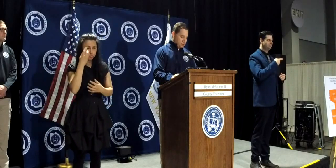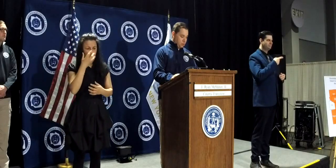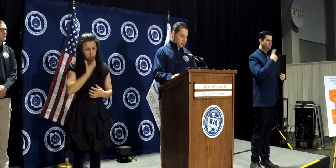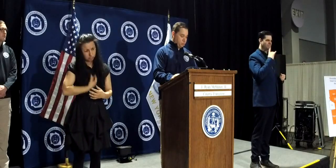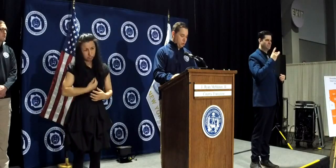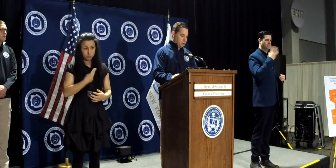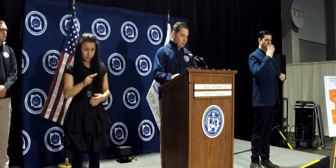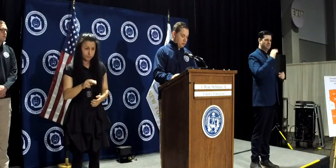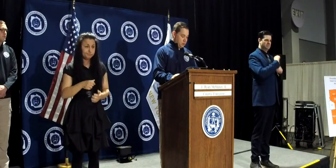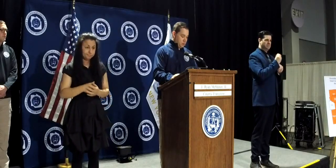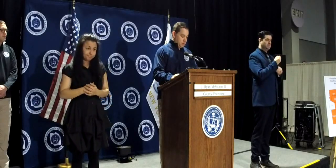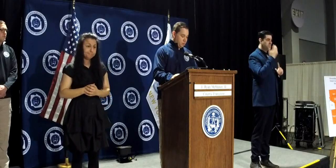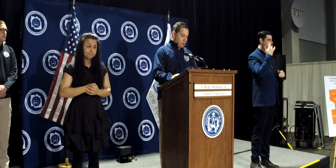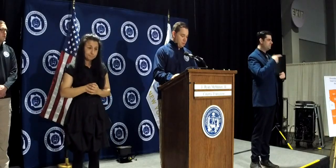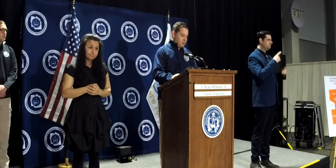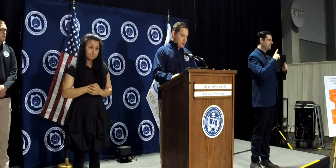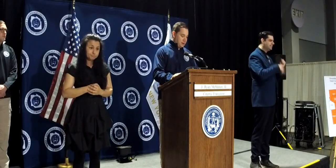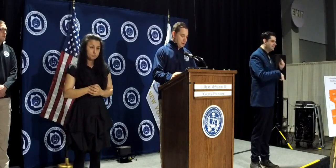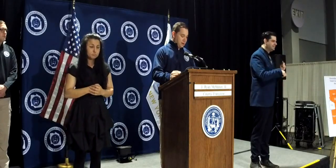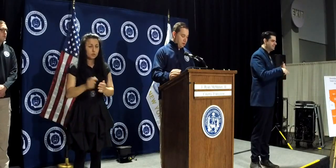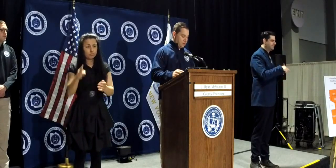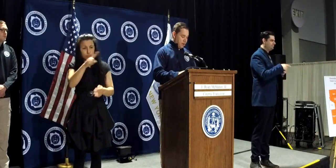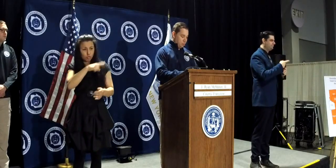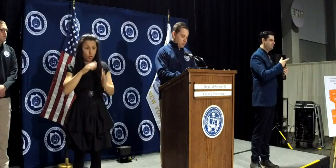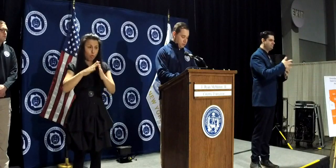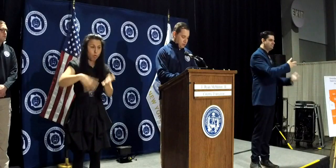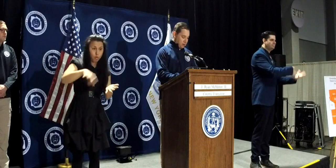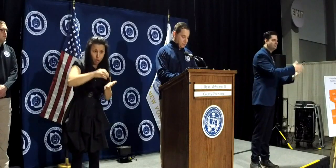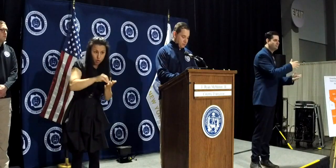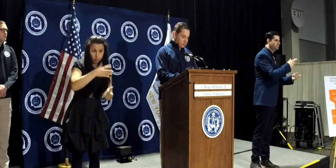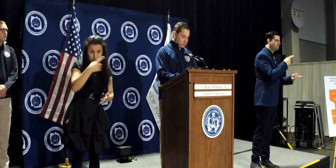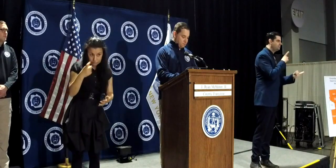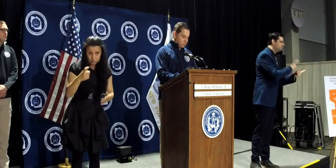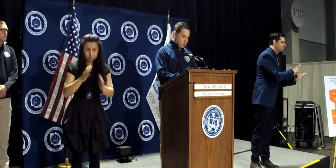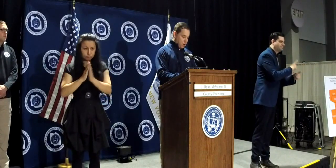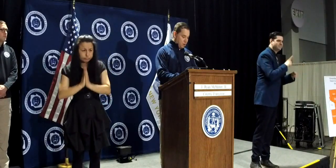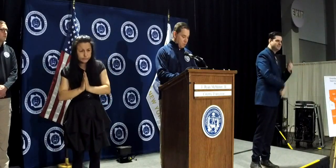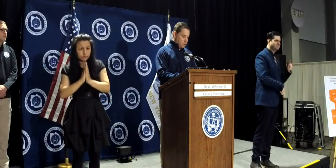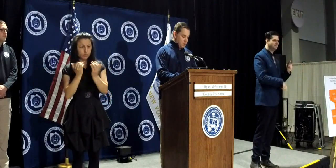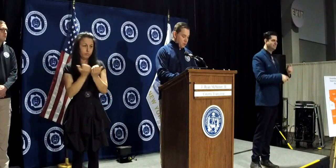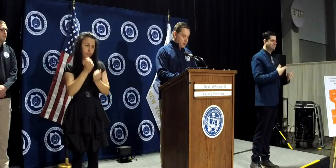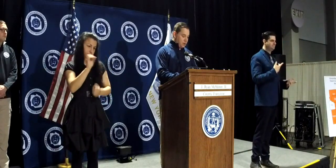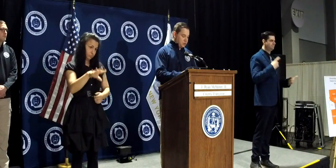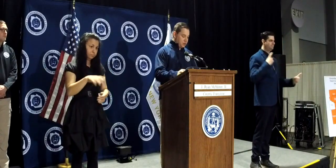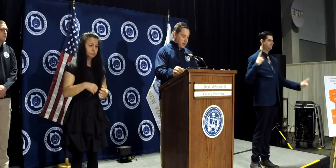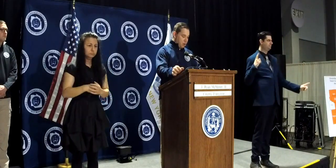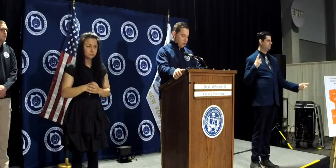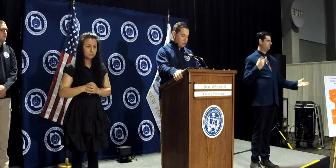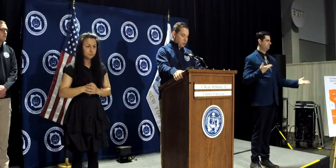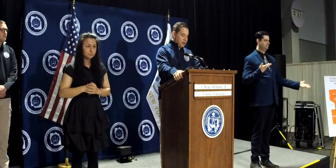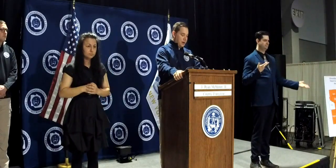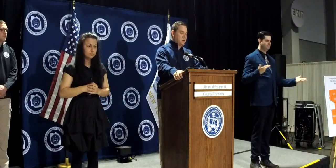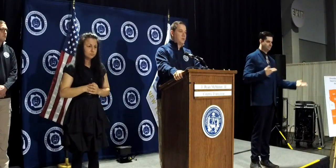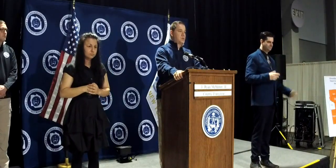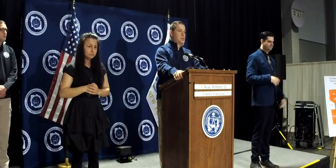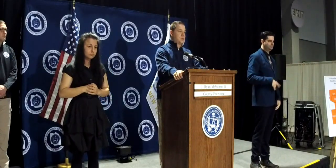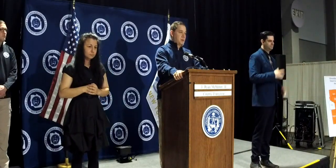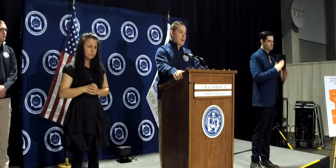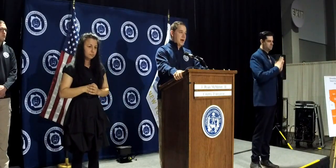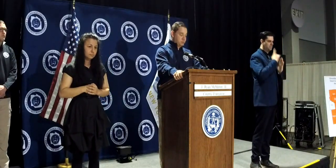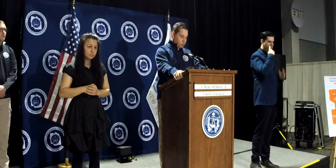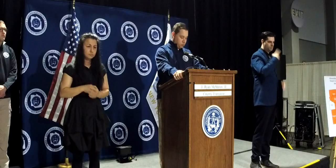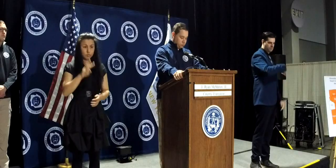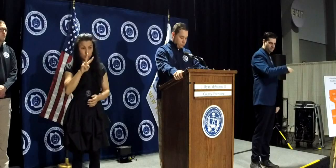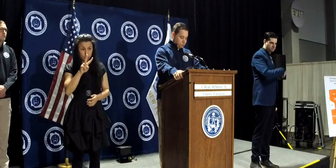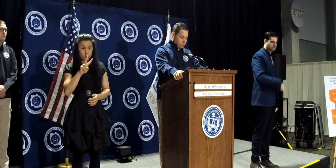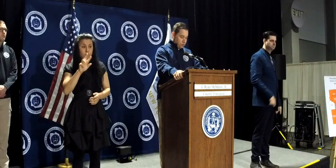process. So we're going to pray for them as an Onondaga County family, obviously. In addition to that, we have 29 individuals that are in